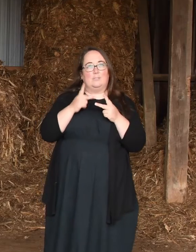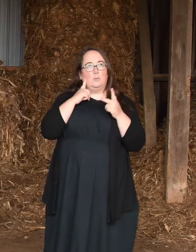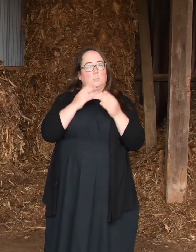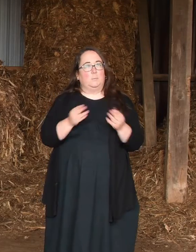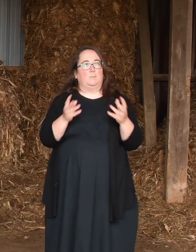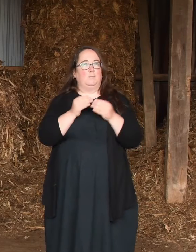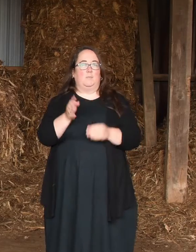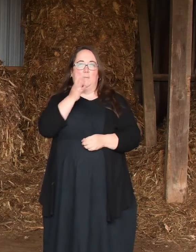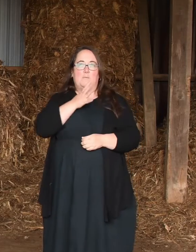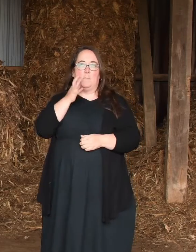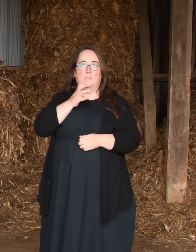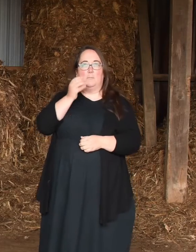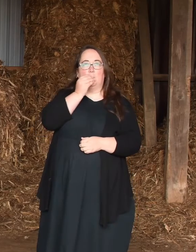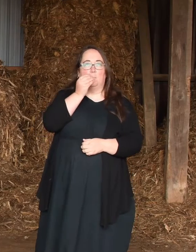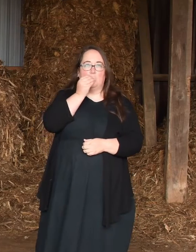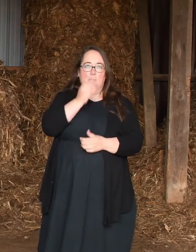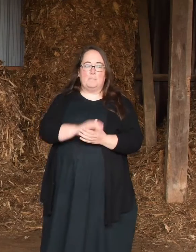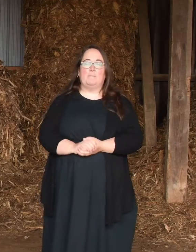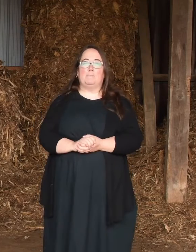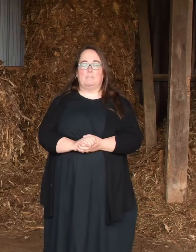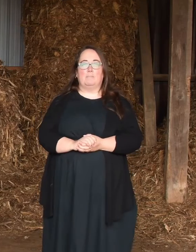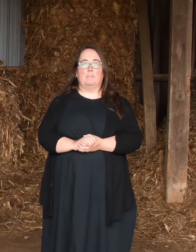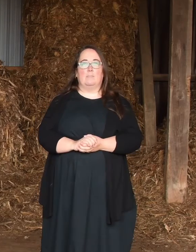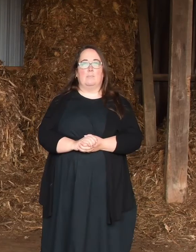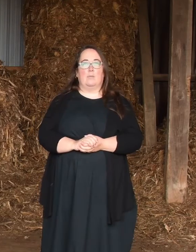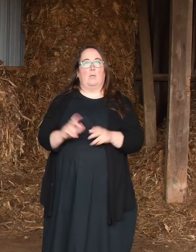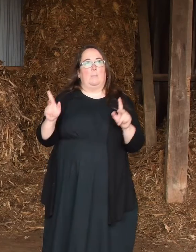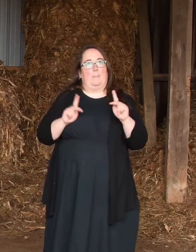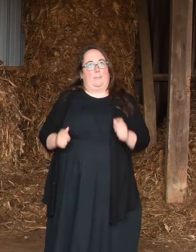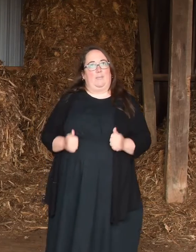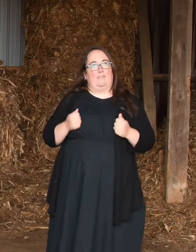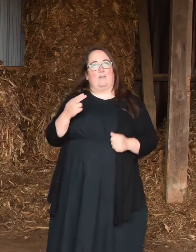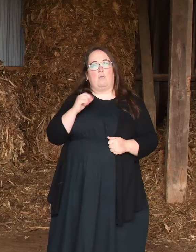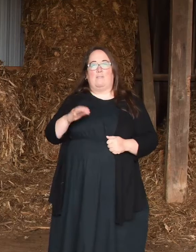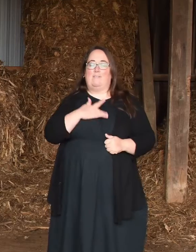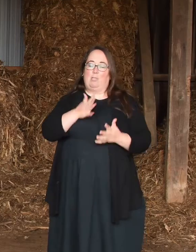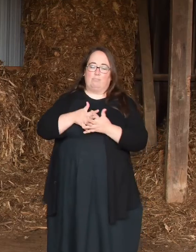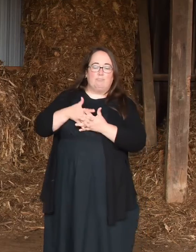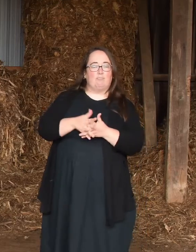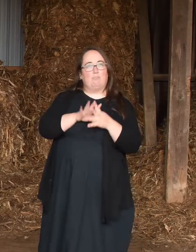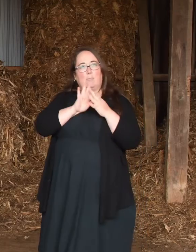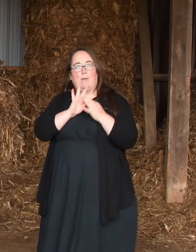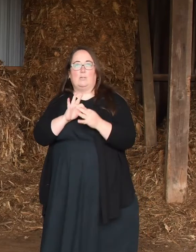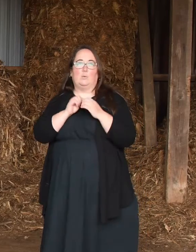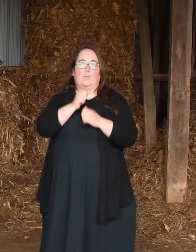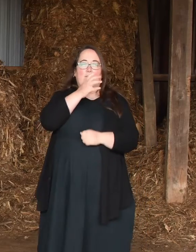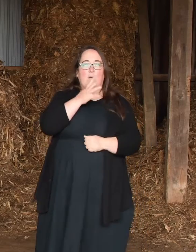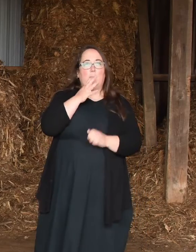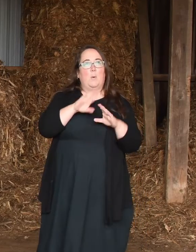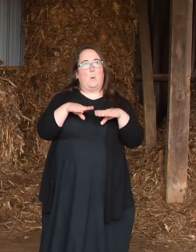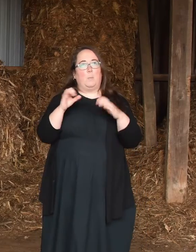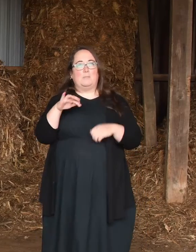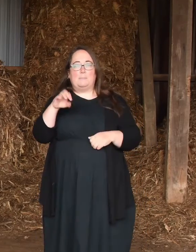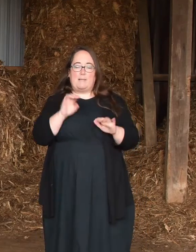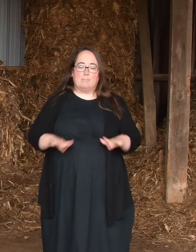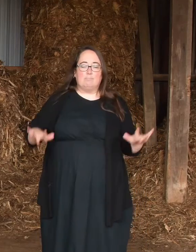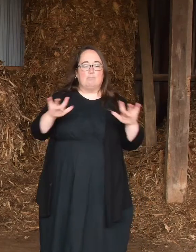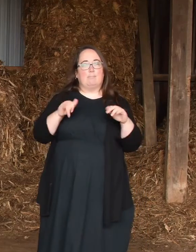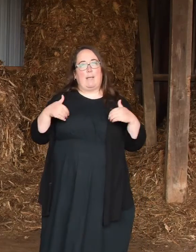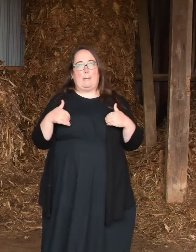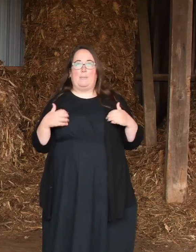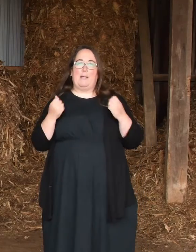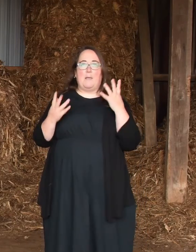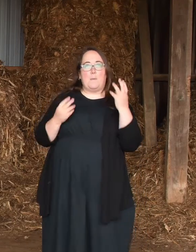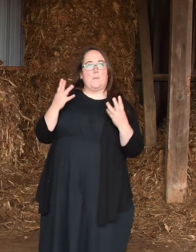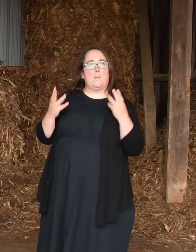from Howard County's agricultural lands. The residents also feel a deep connection with farms, open spaces, animals, and the outdoors in